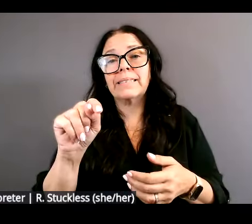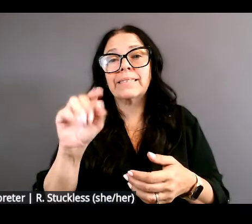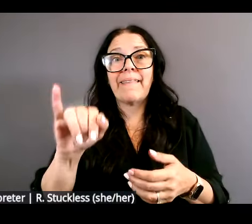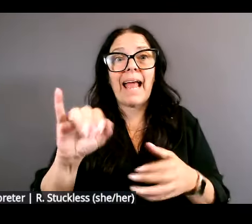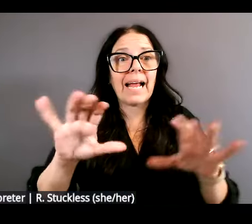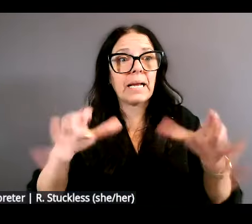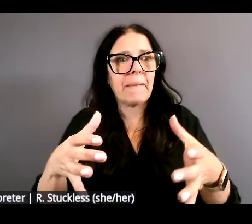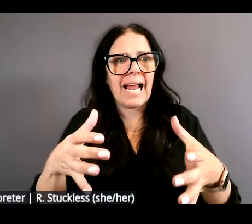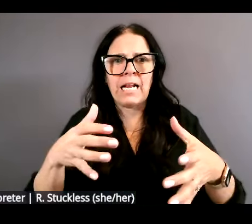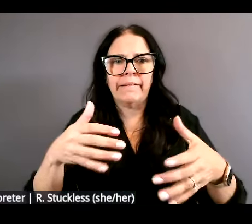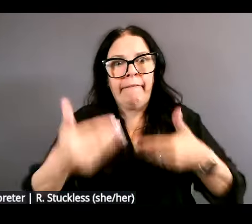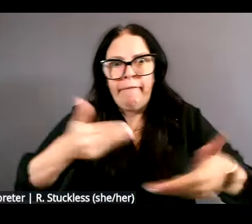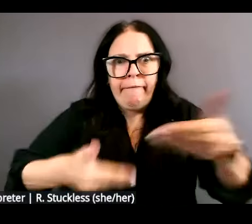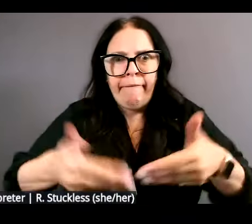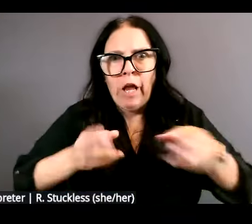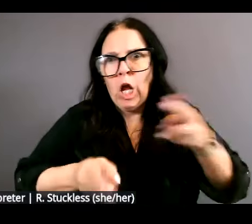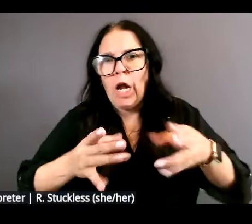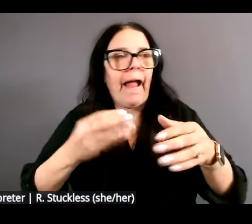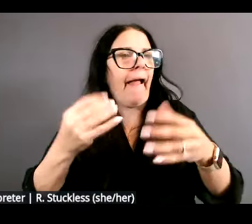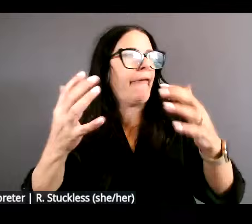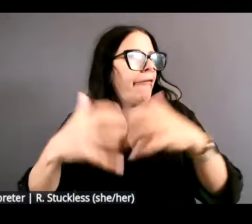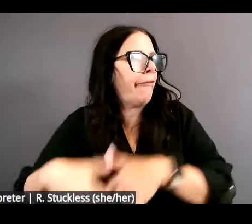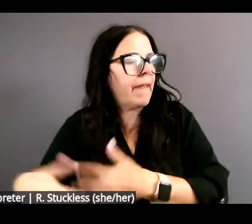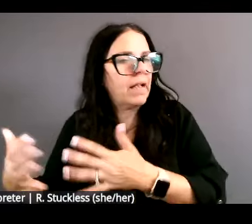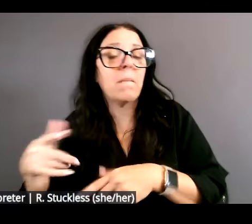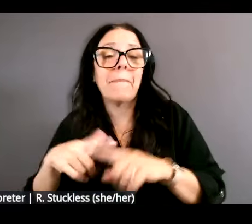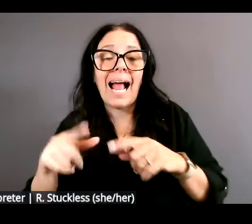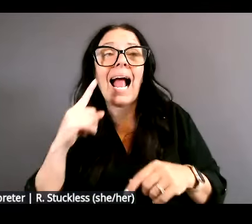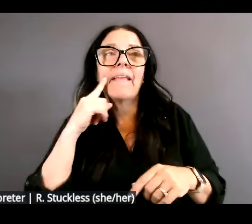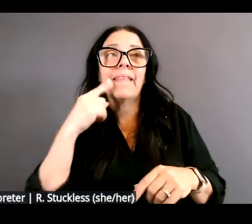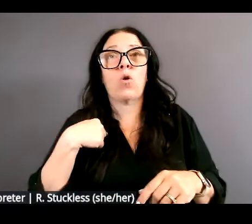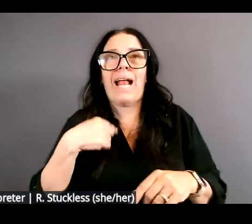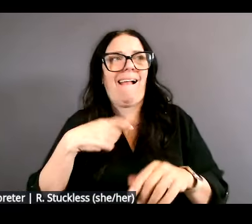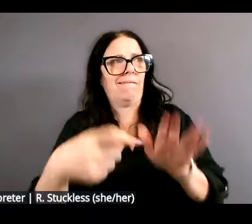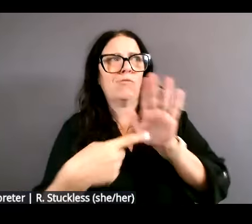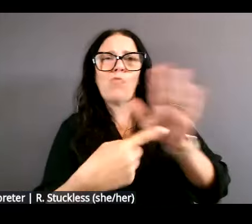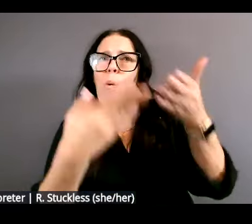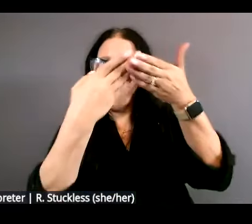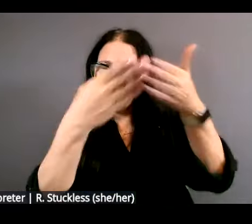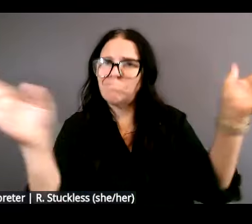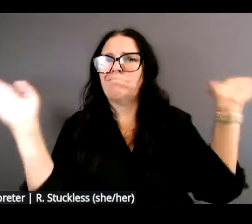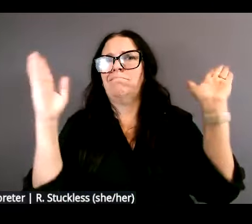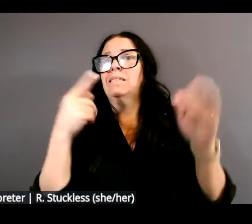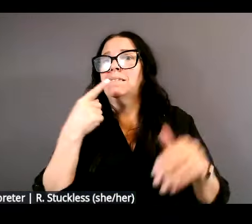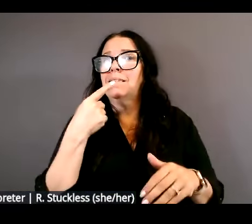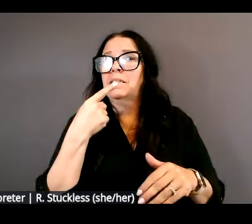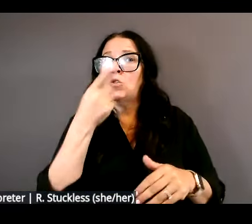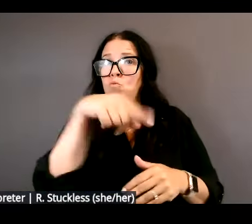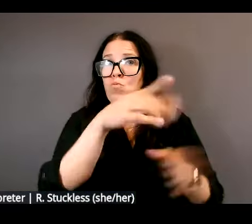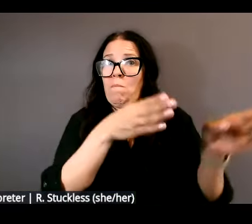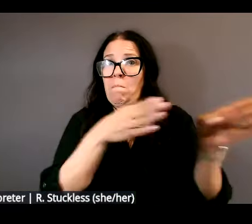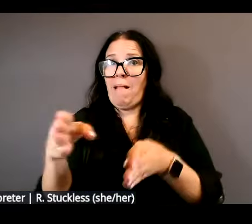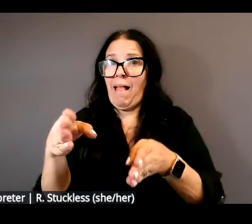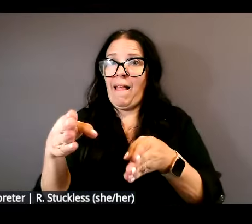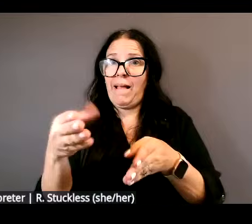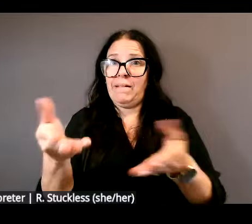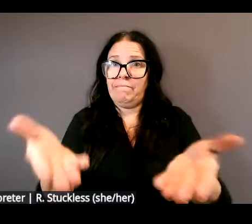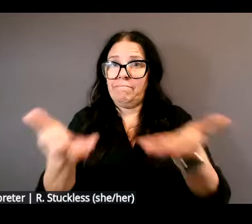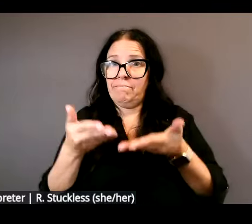we need to send a message to everybody who is going to be submitting signatures for us to